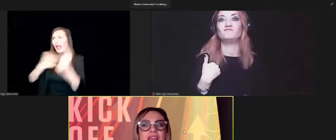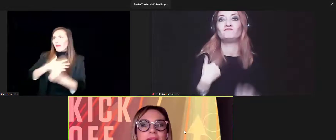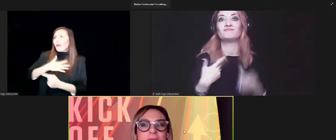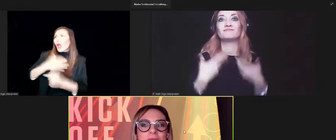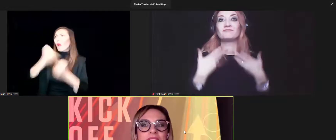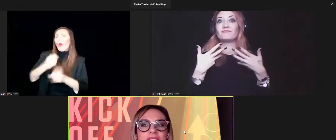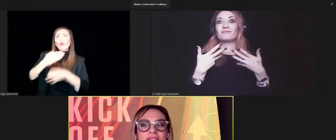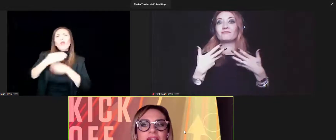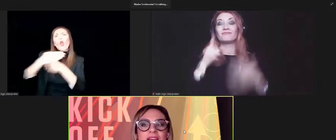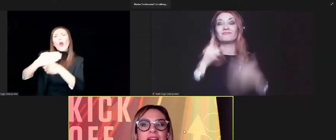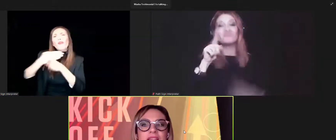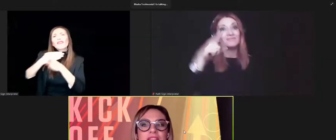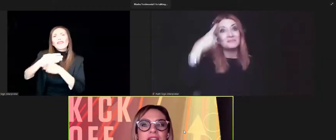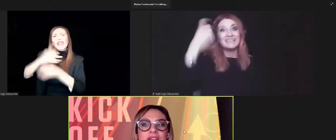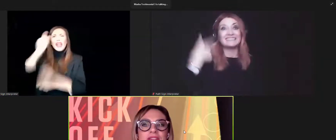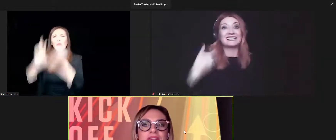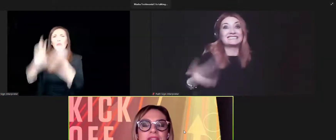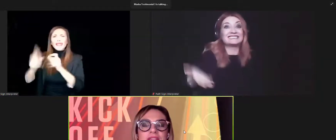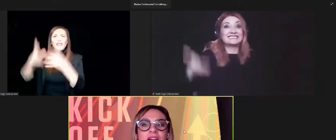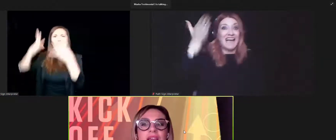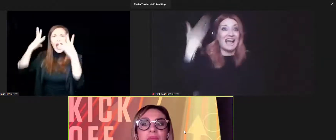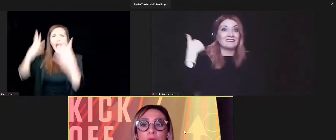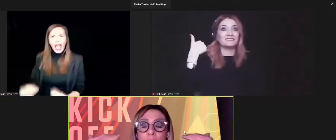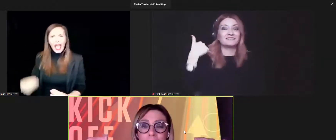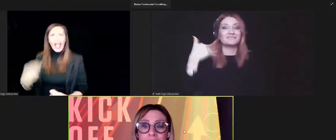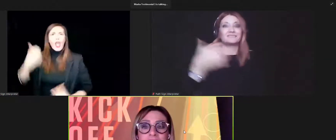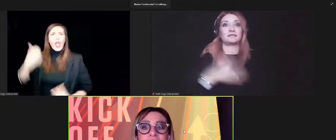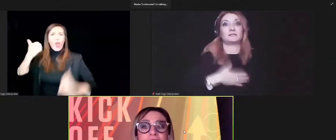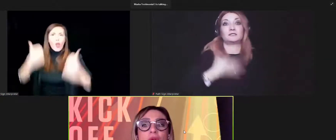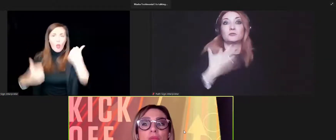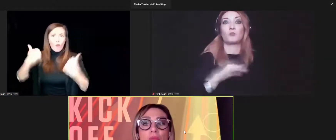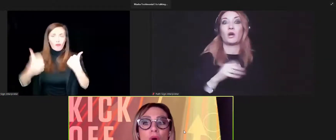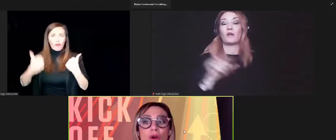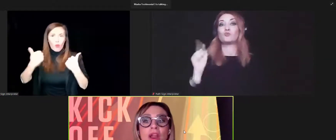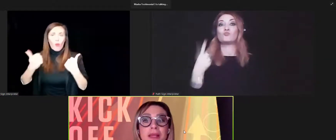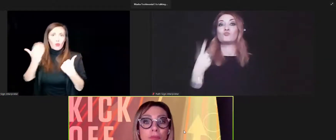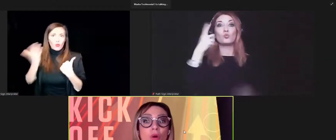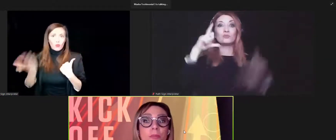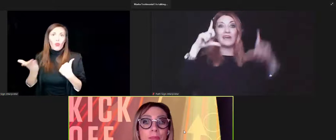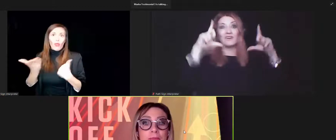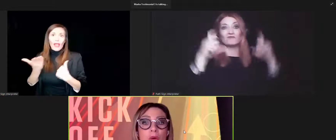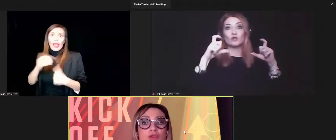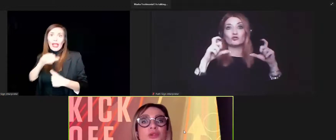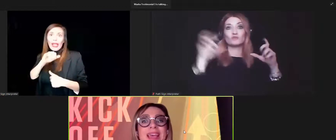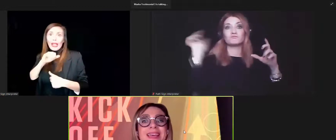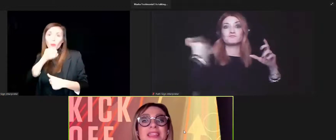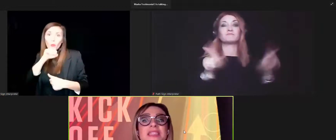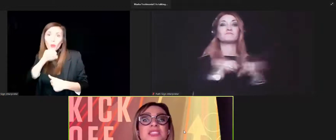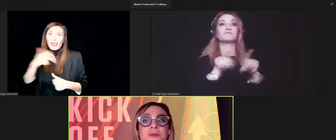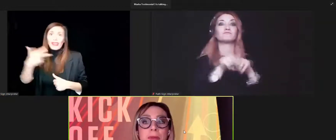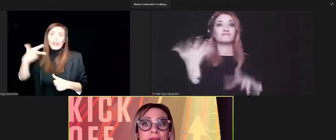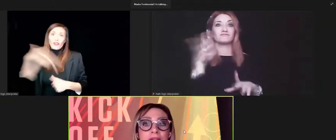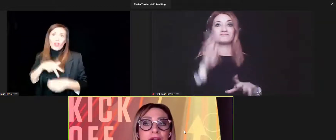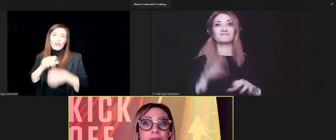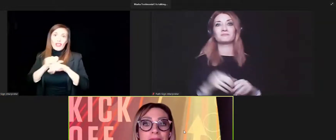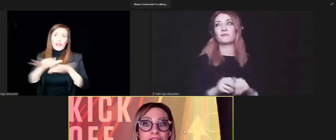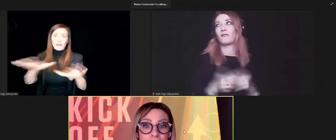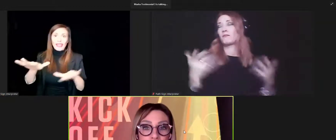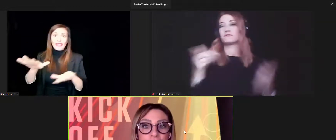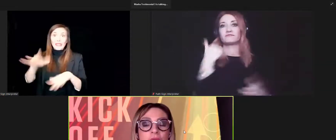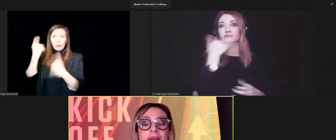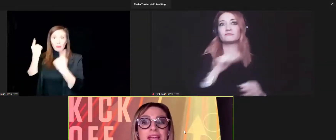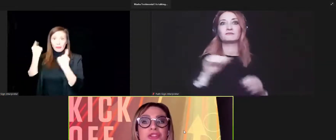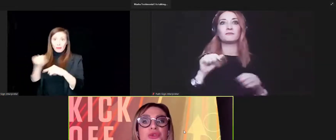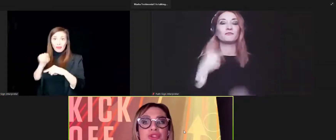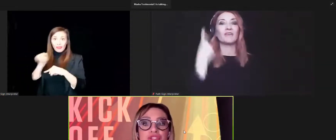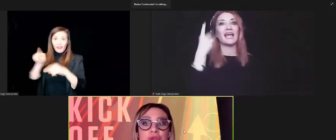This way, there's a higher probability for more and more people to get inspired by